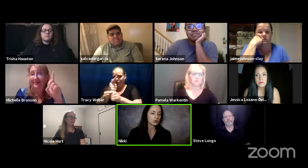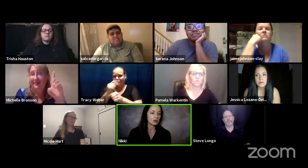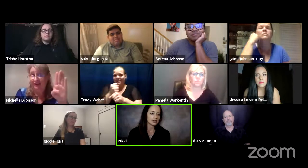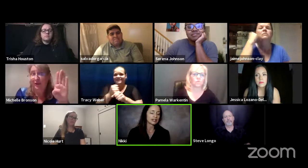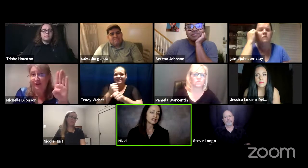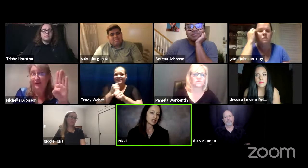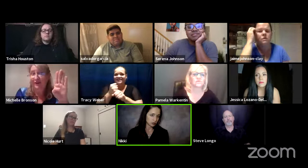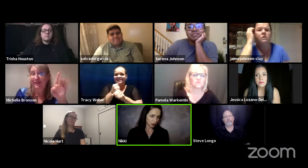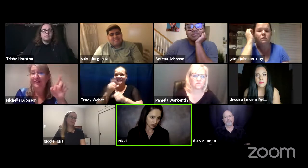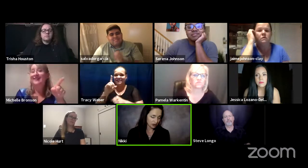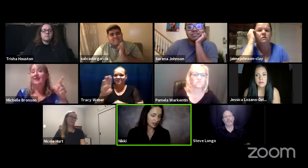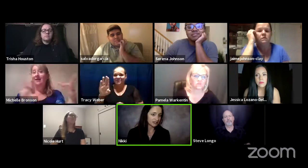works at Dutch Brothers Coffee